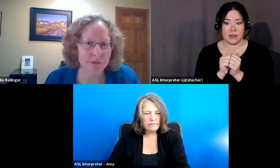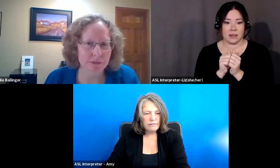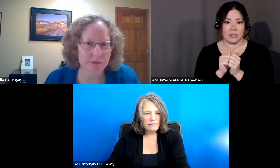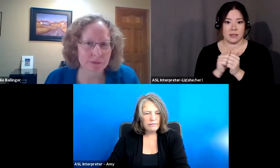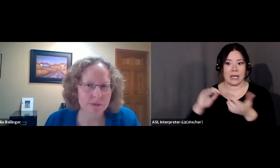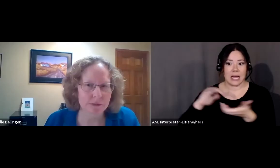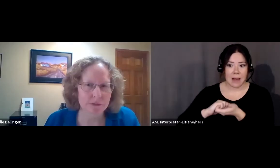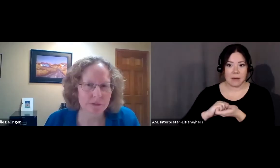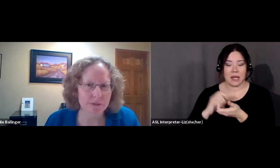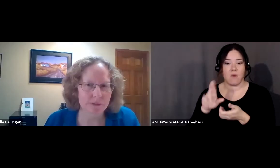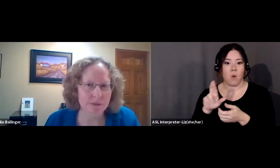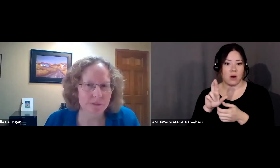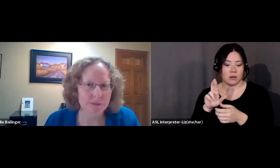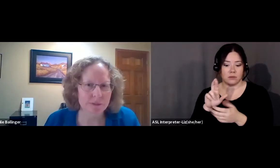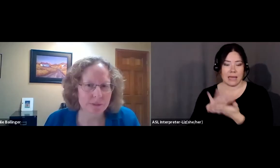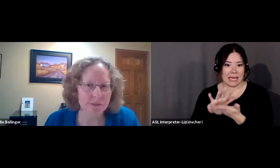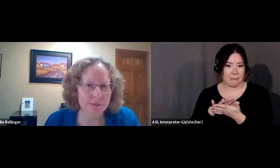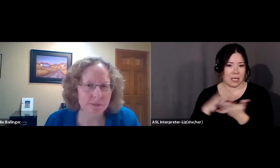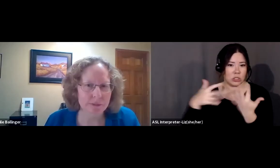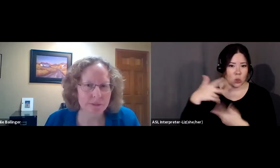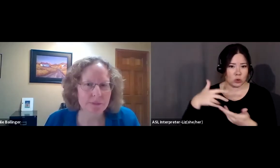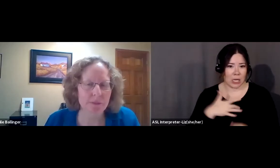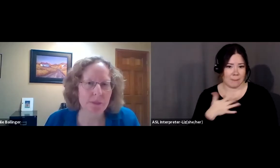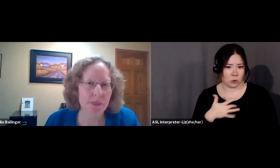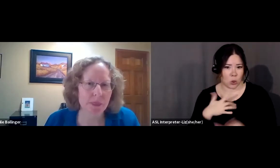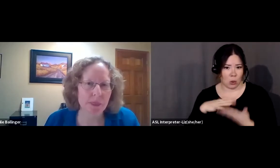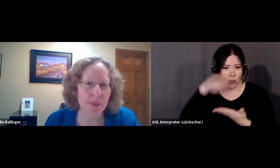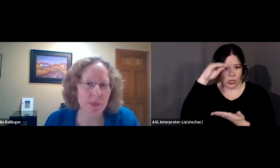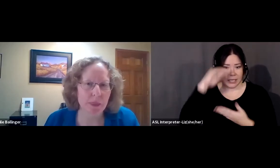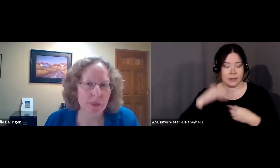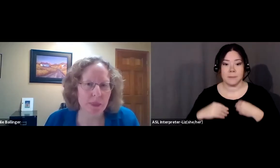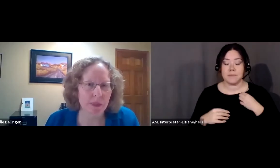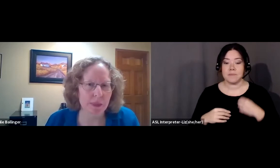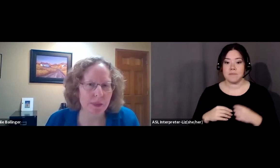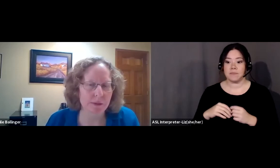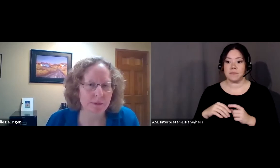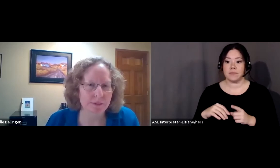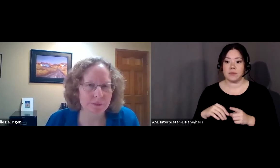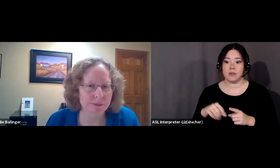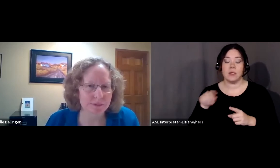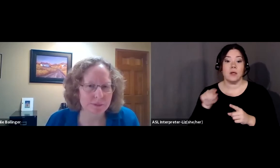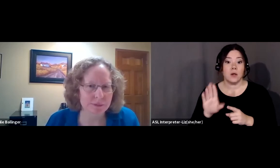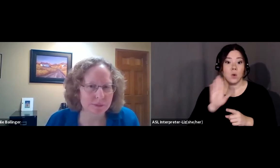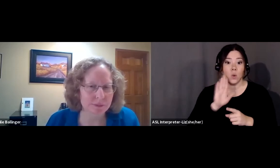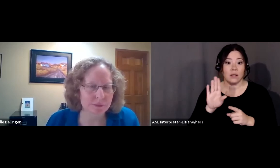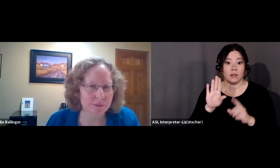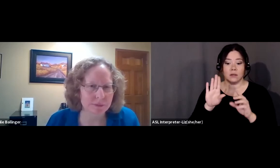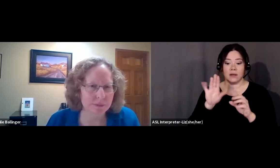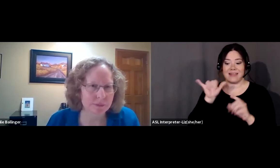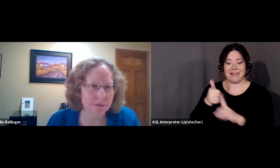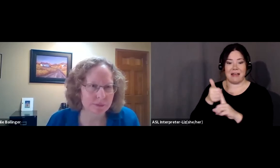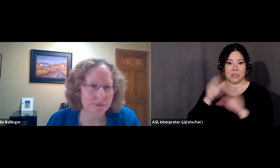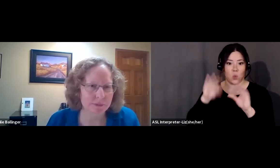academic, social, and emotional learning. And I'm just going to read it. Is an organization that advances the development